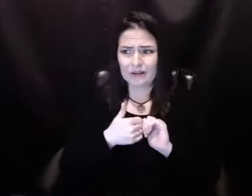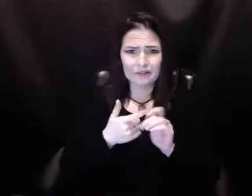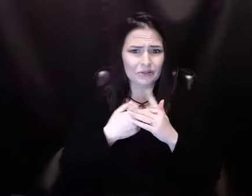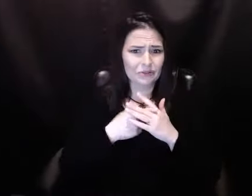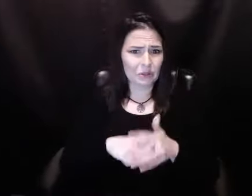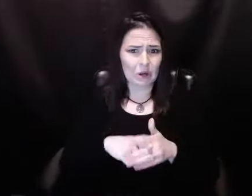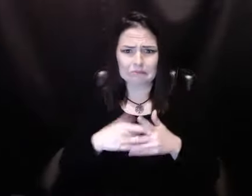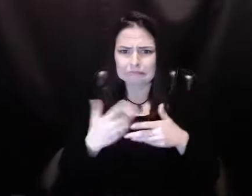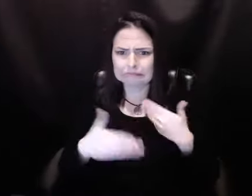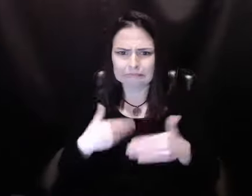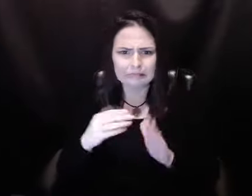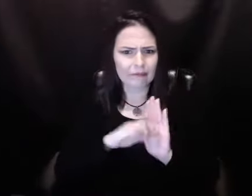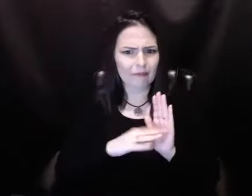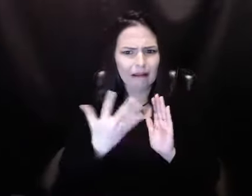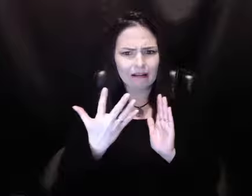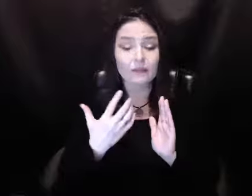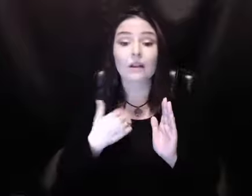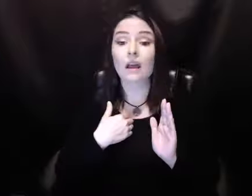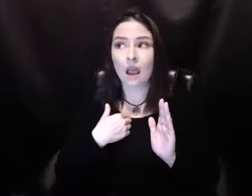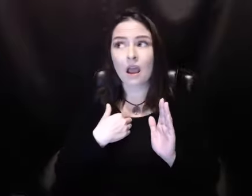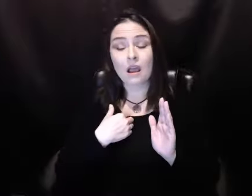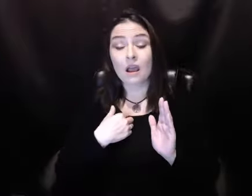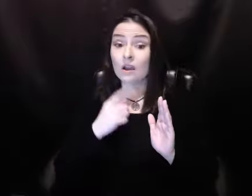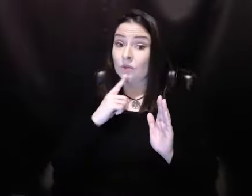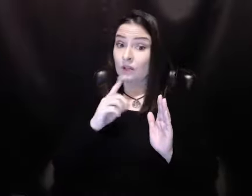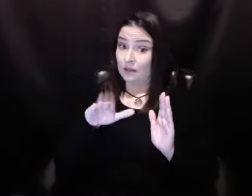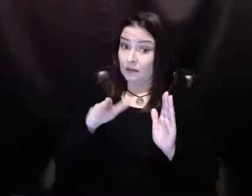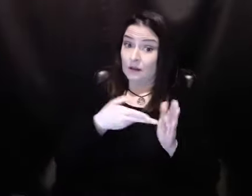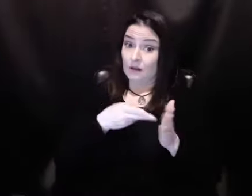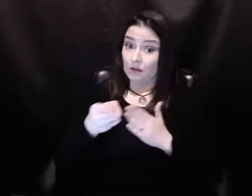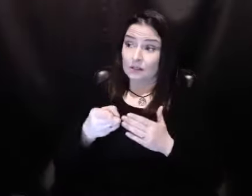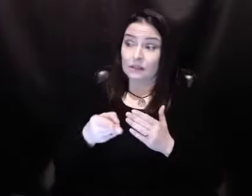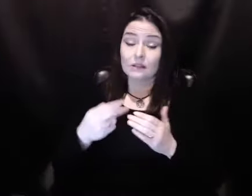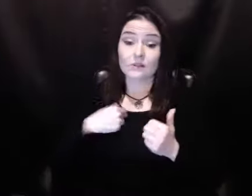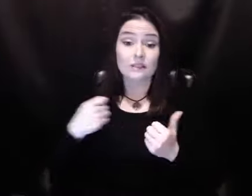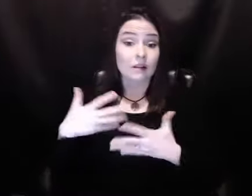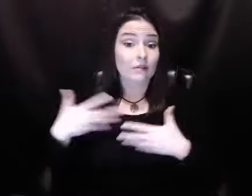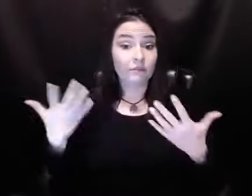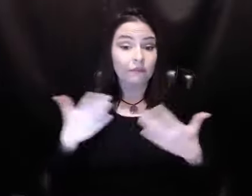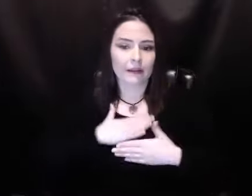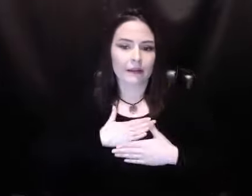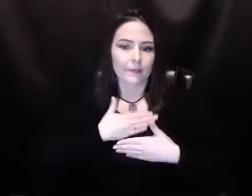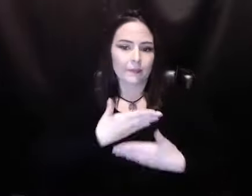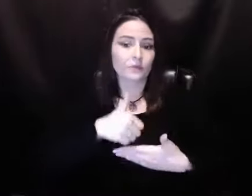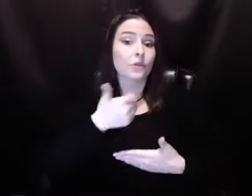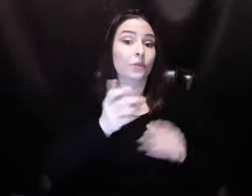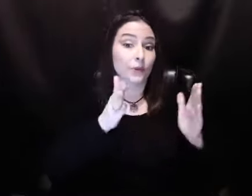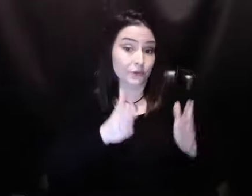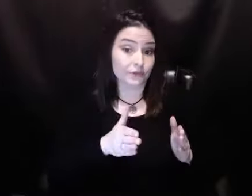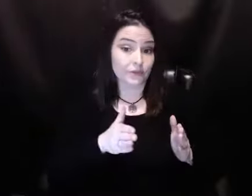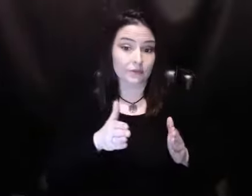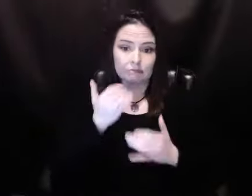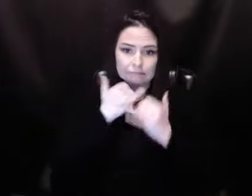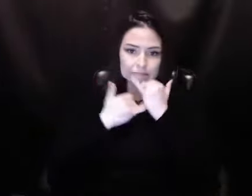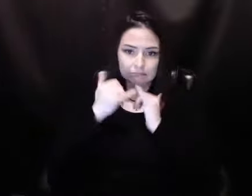can dramatically change the way we look at ourselves and others, and most of us find it well worth the